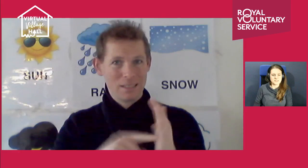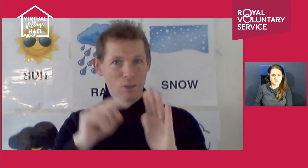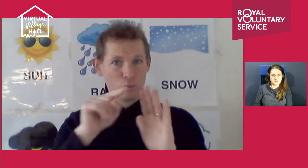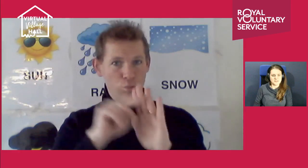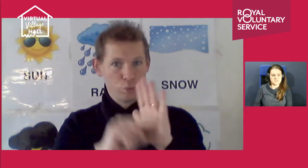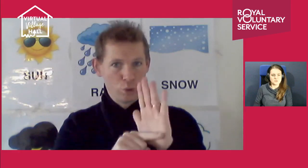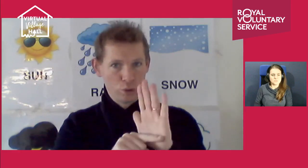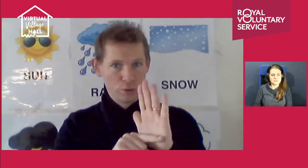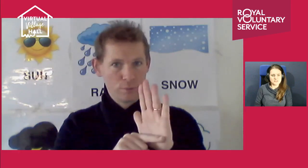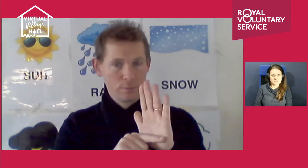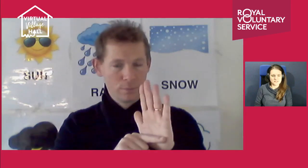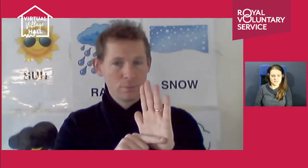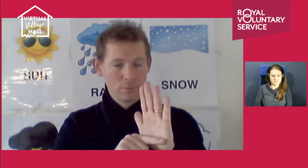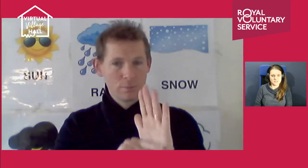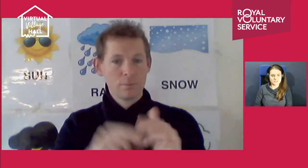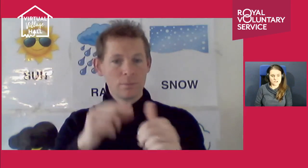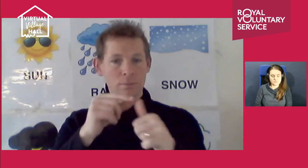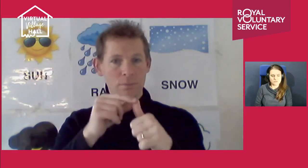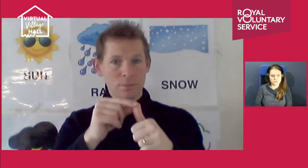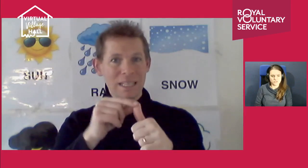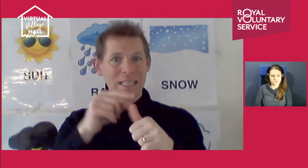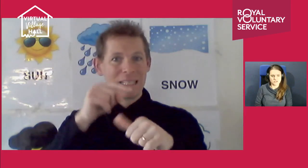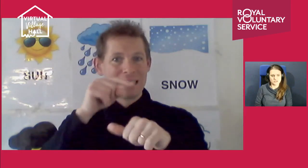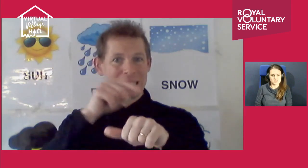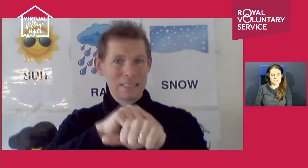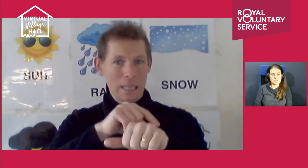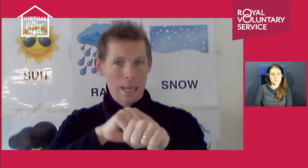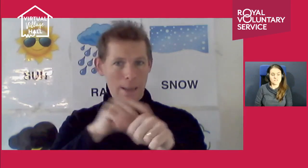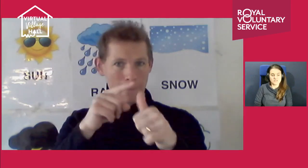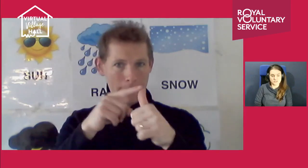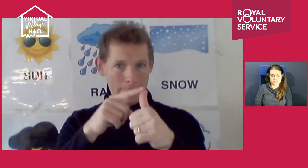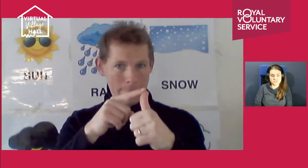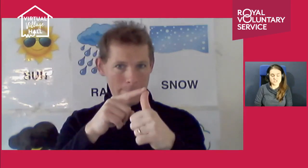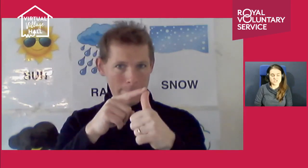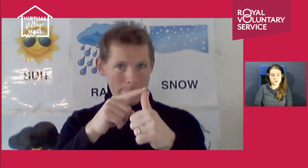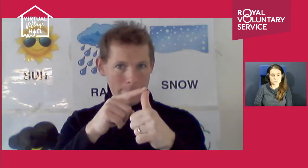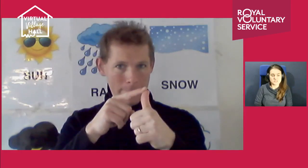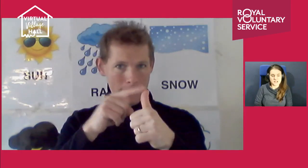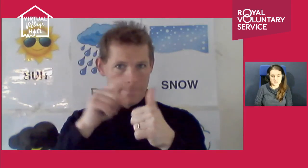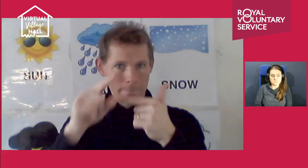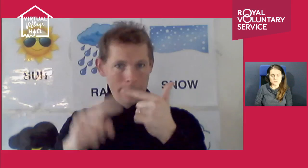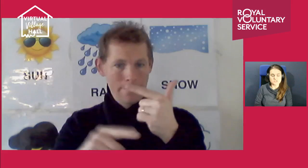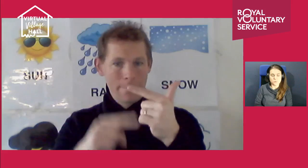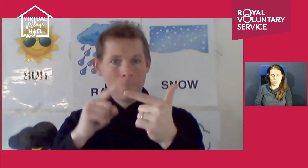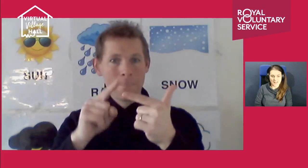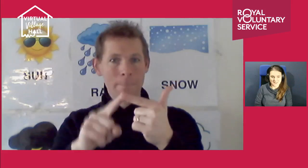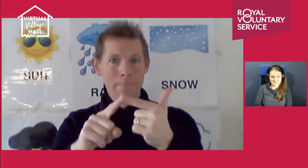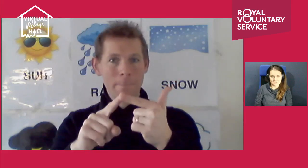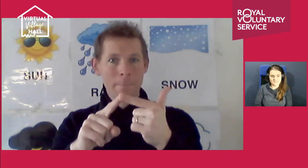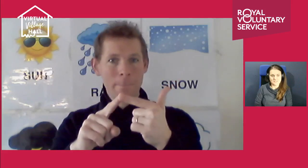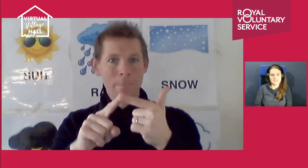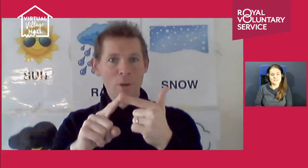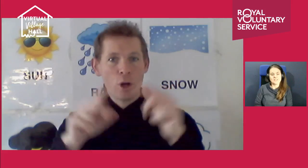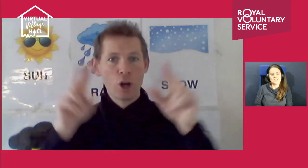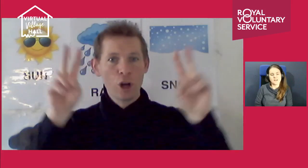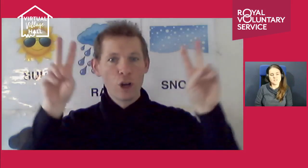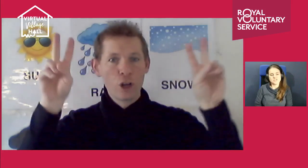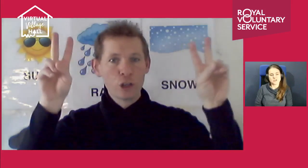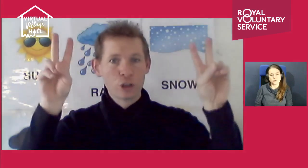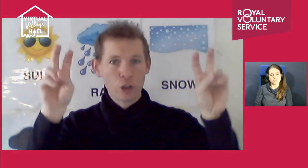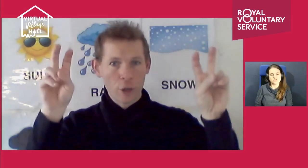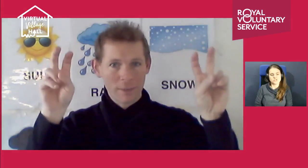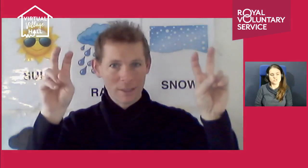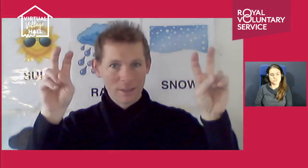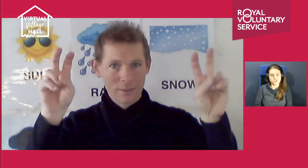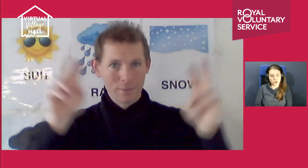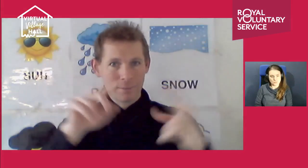that again. So in BSL, the grammar rules are that first you start with the time, so when, then you